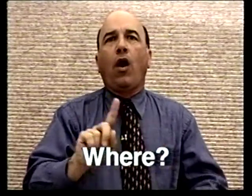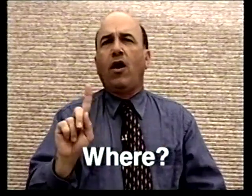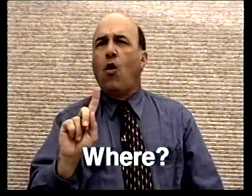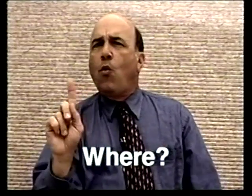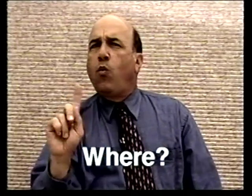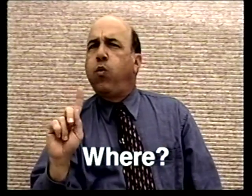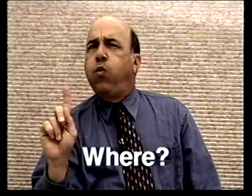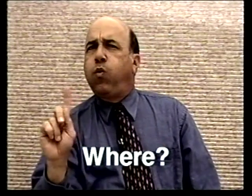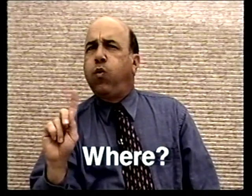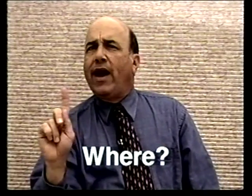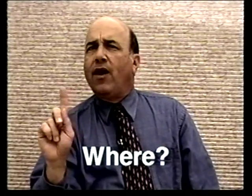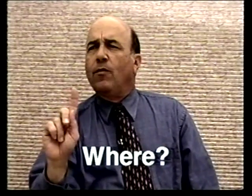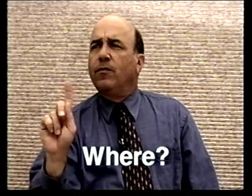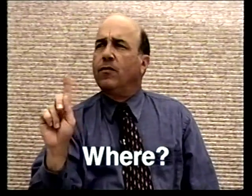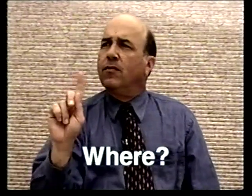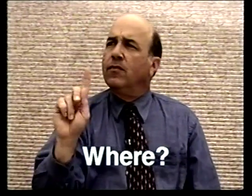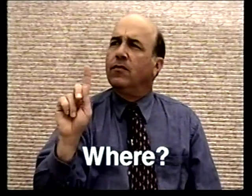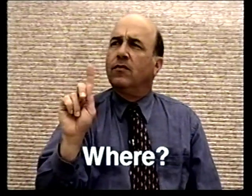Or where?